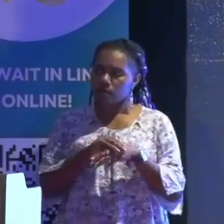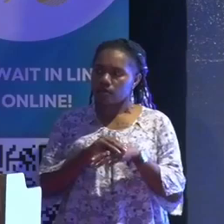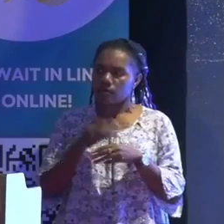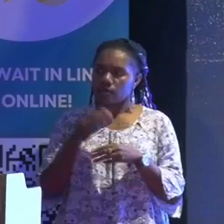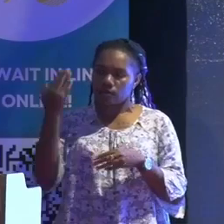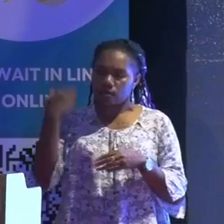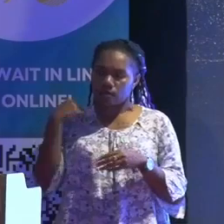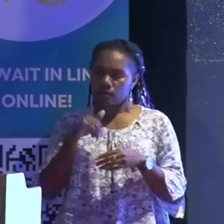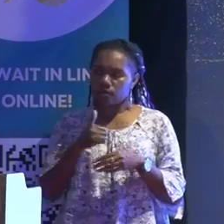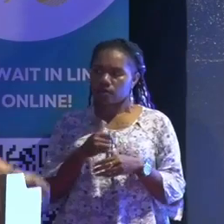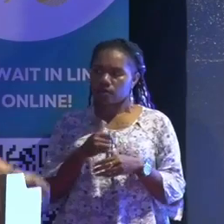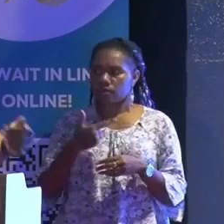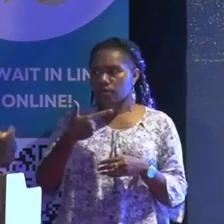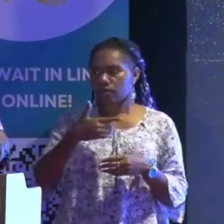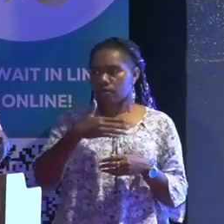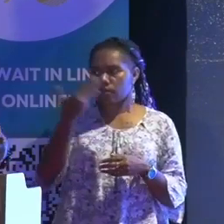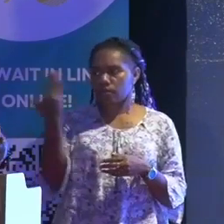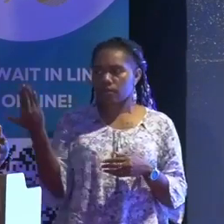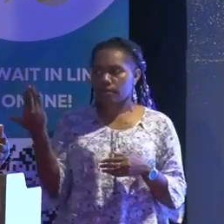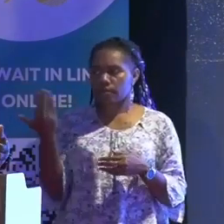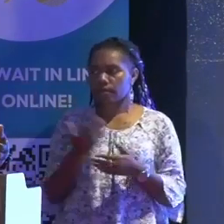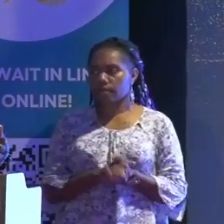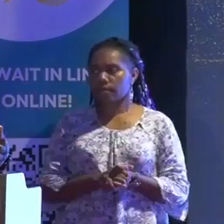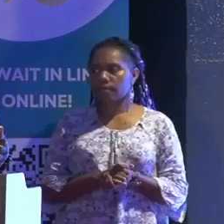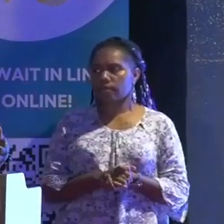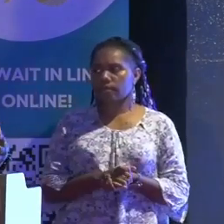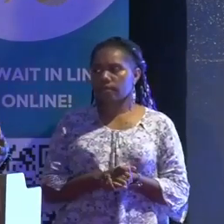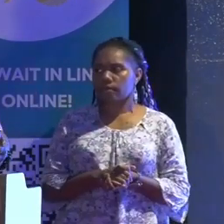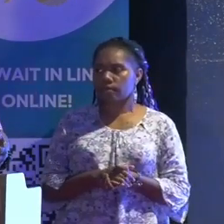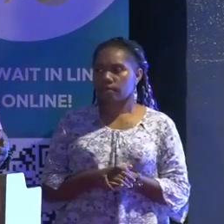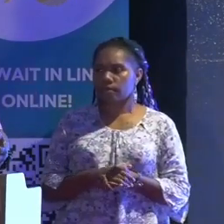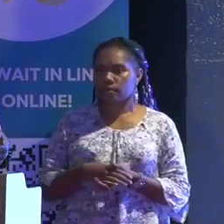month. When you take out the tax for